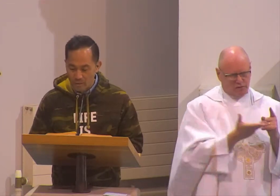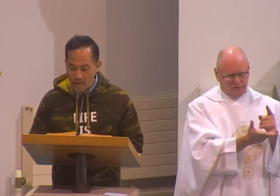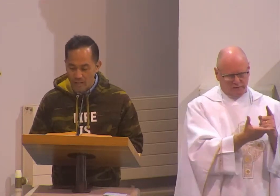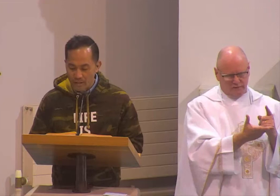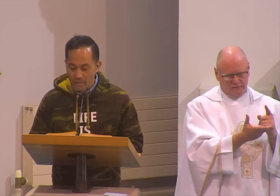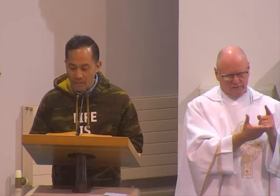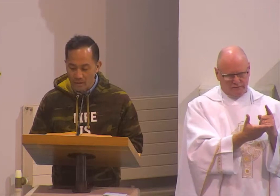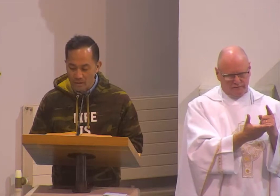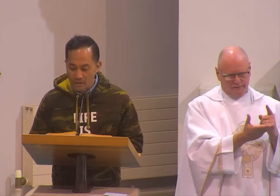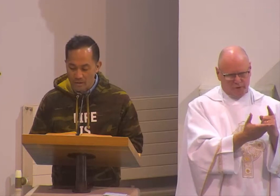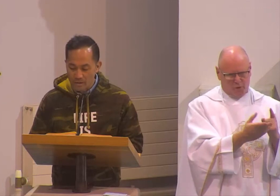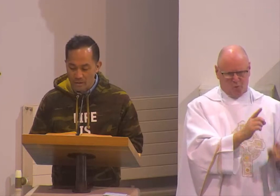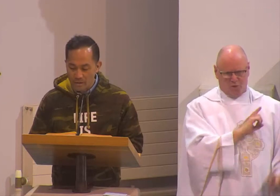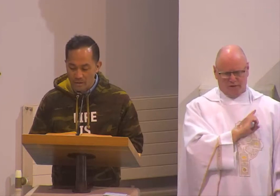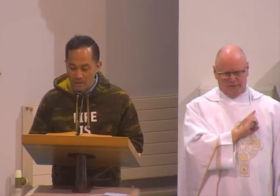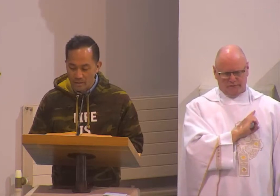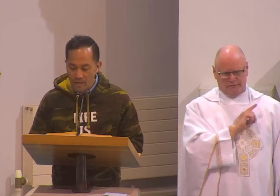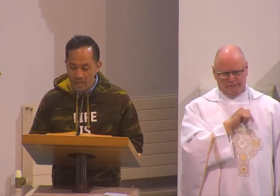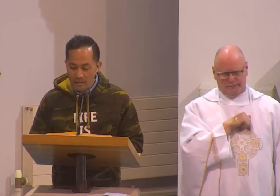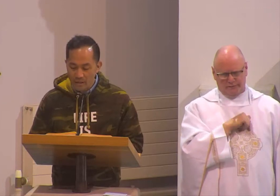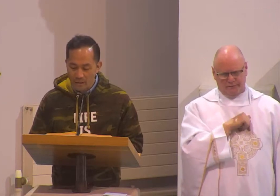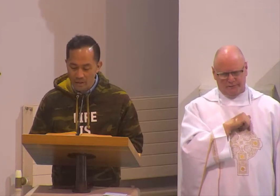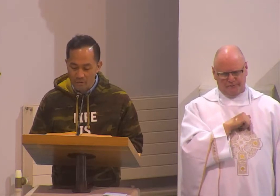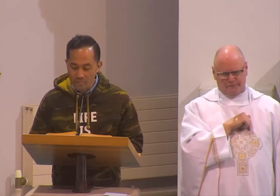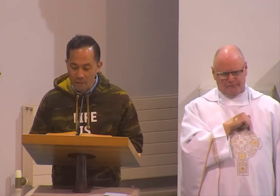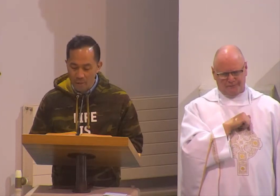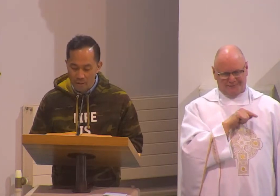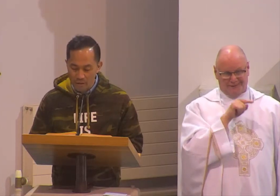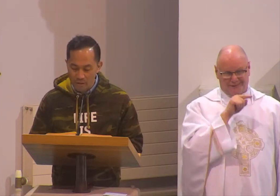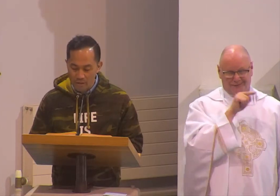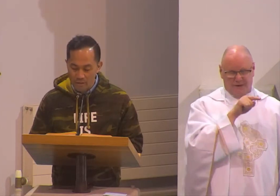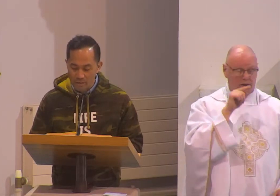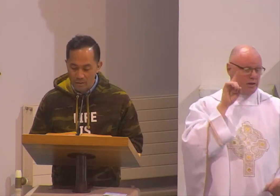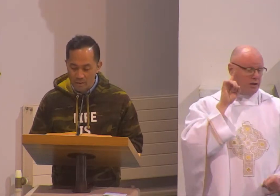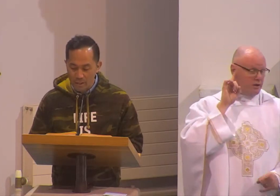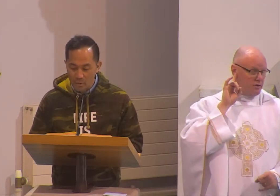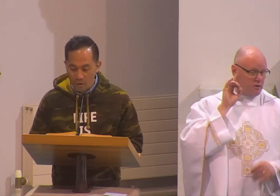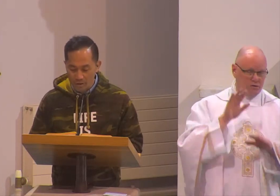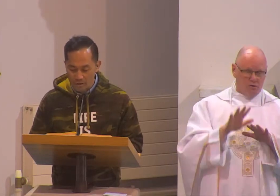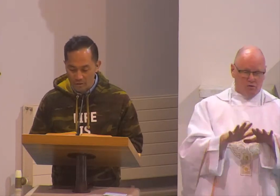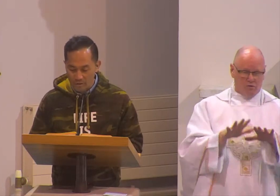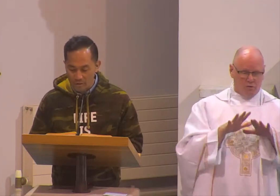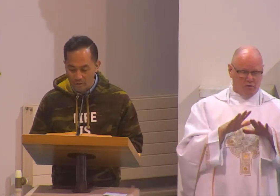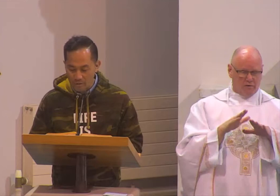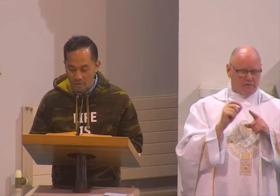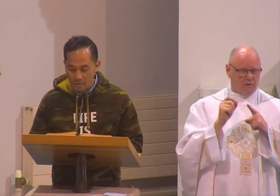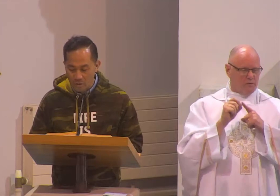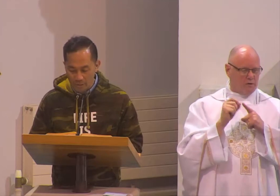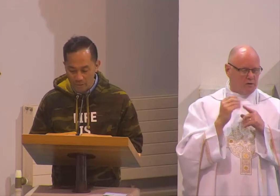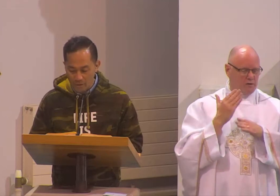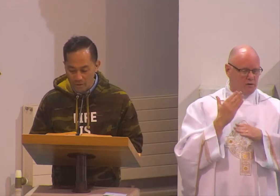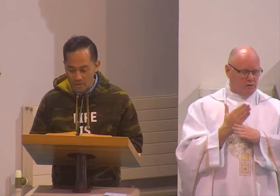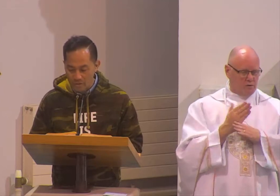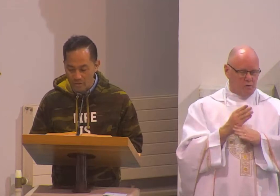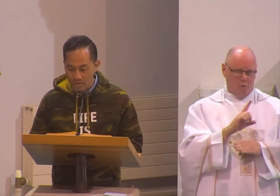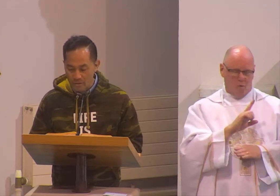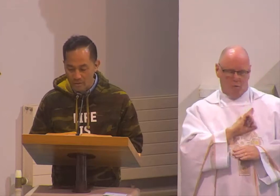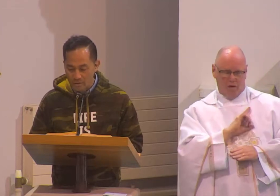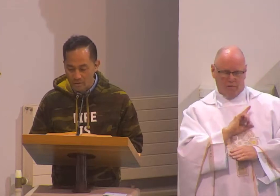either because they had heard of the miracles he worked or because they